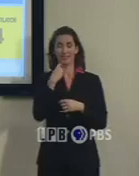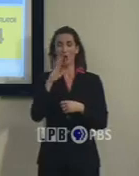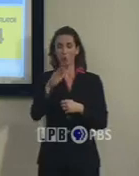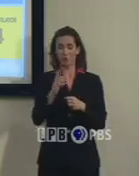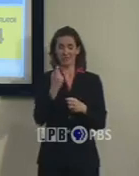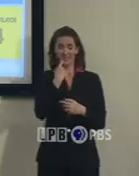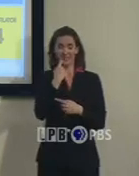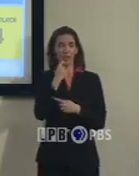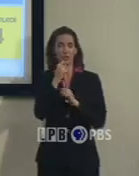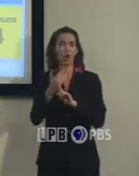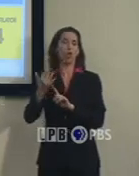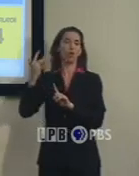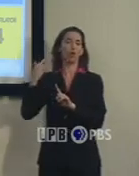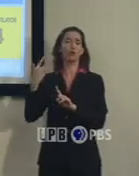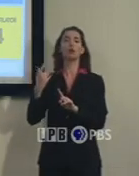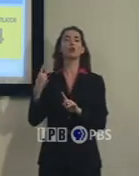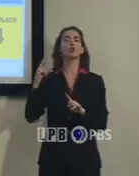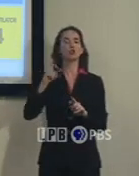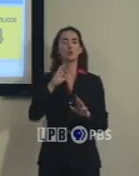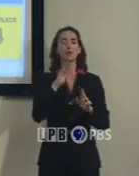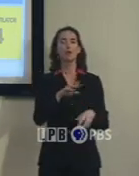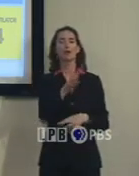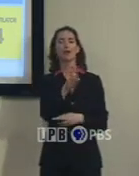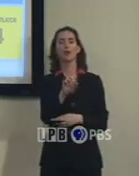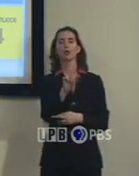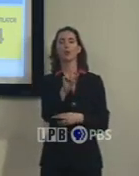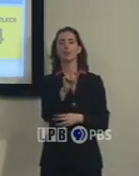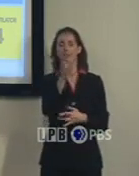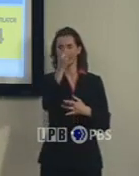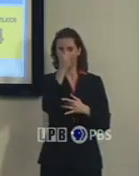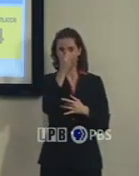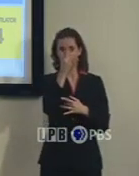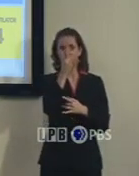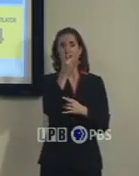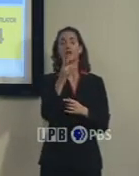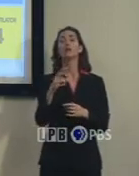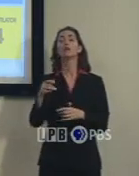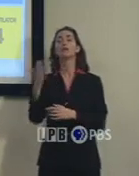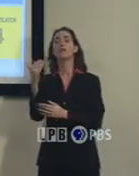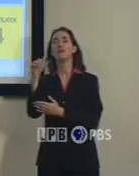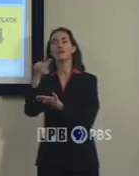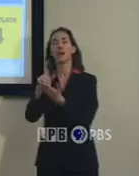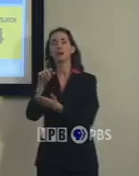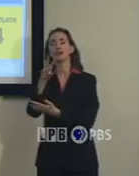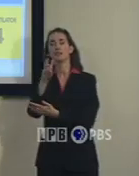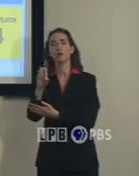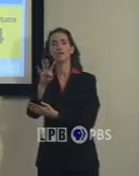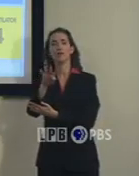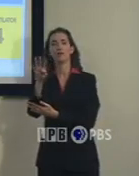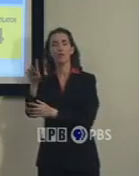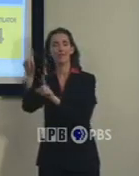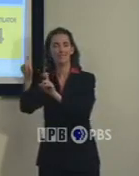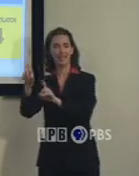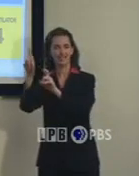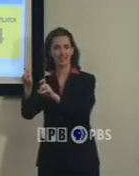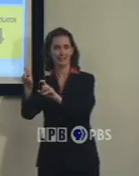recently, we would have reported 620 cases on 15,644 tests.